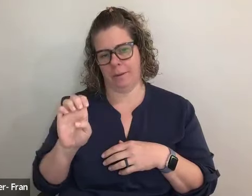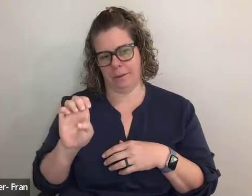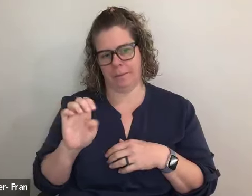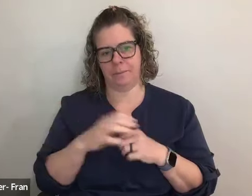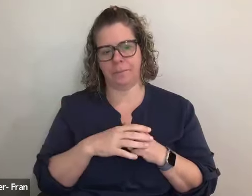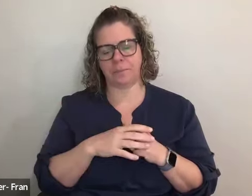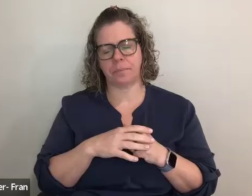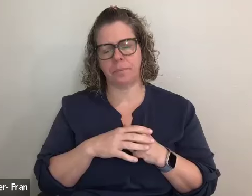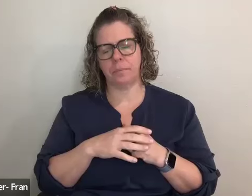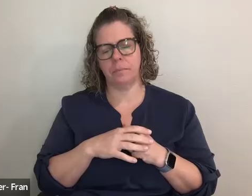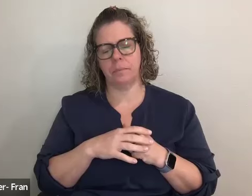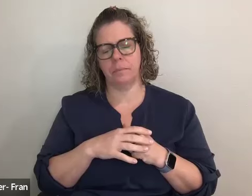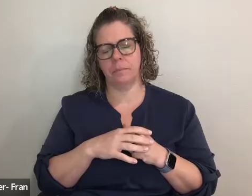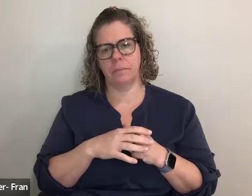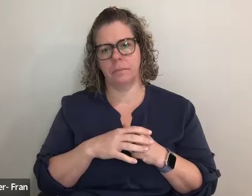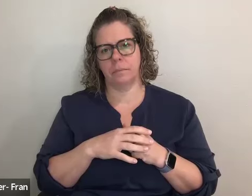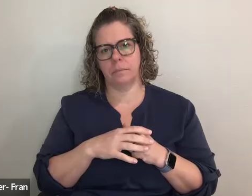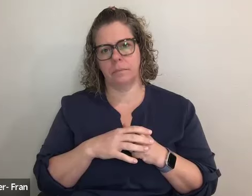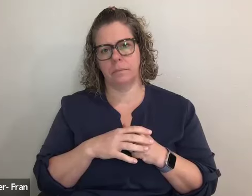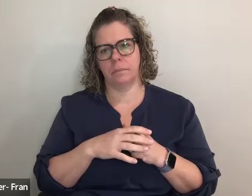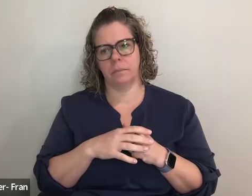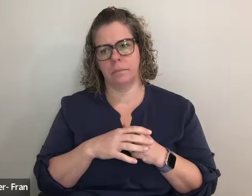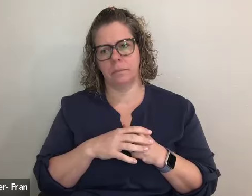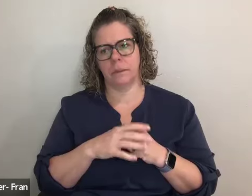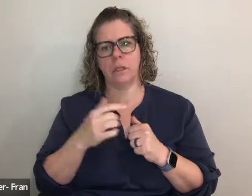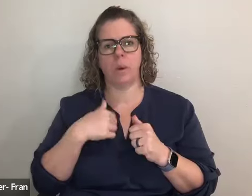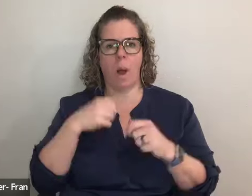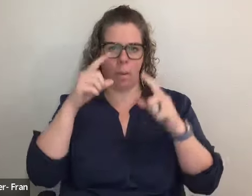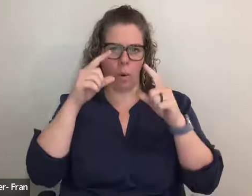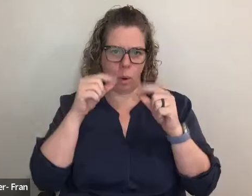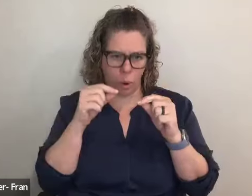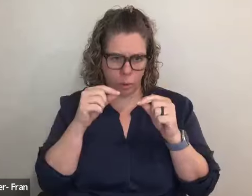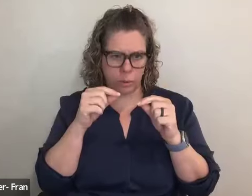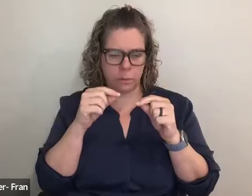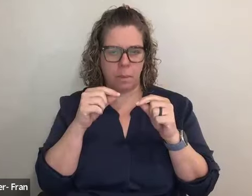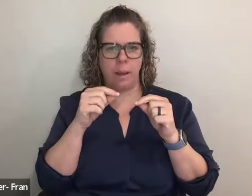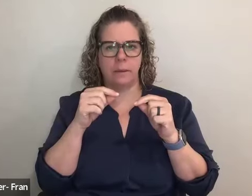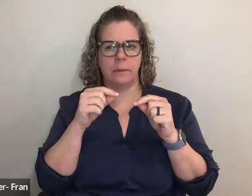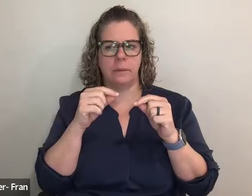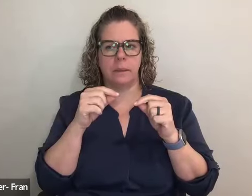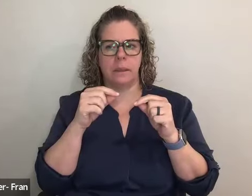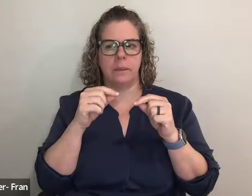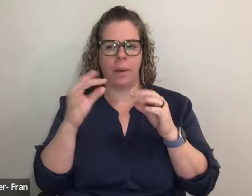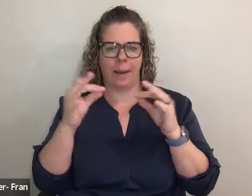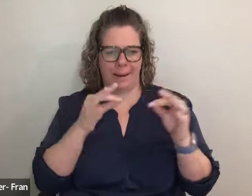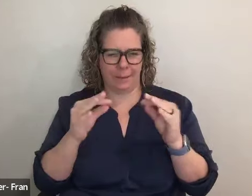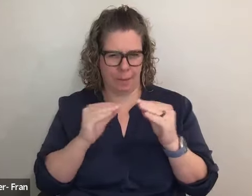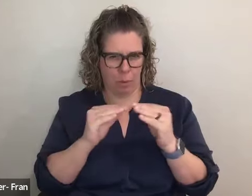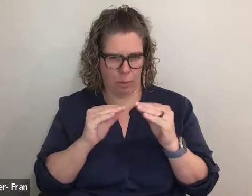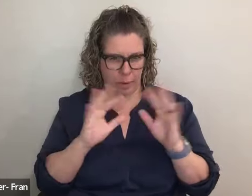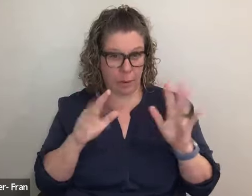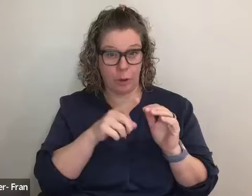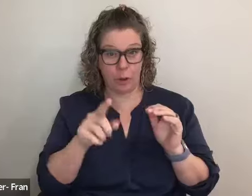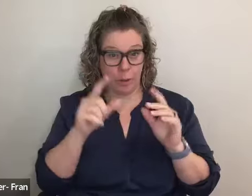So while you're listening, I'm going to close my eyes because I can access the dialogue better. I invite you to